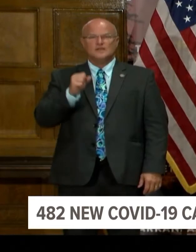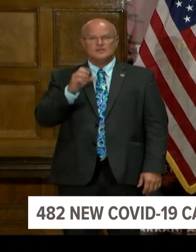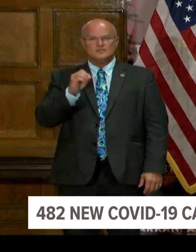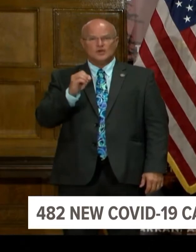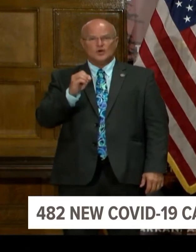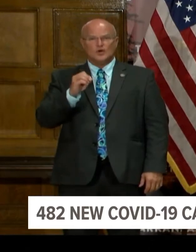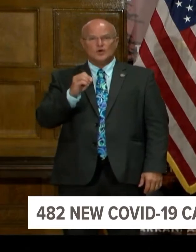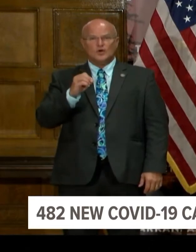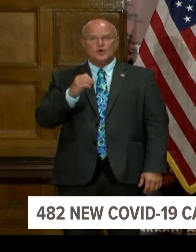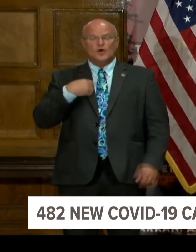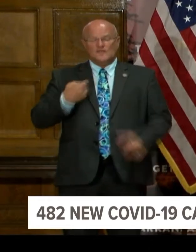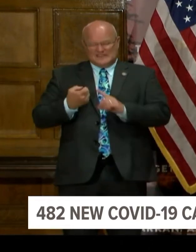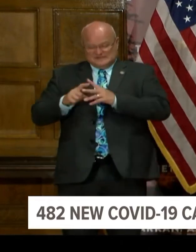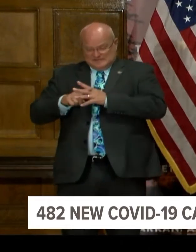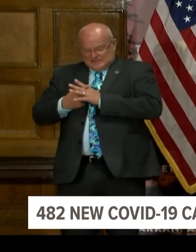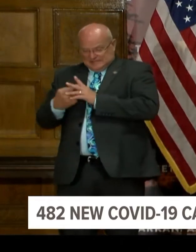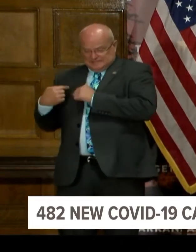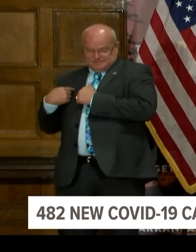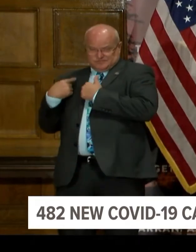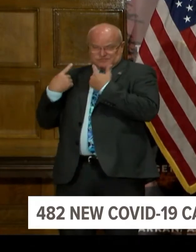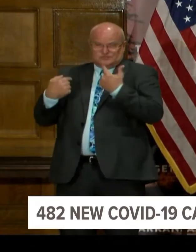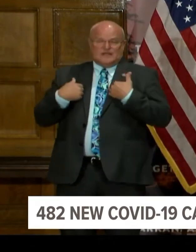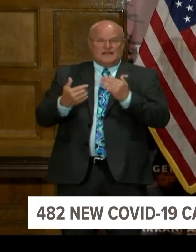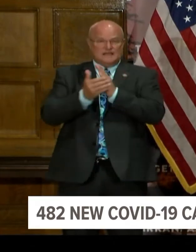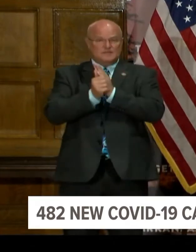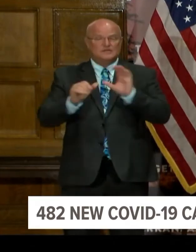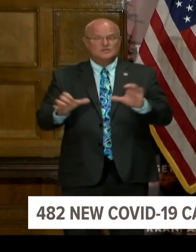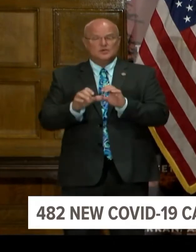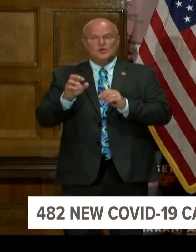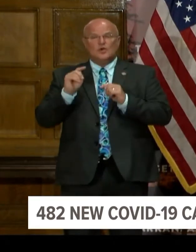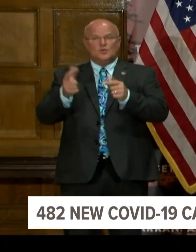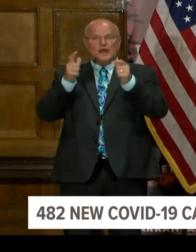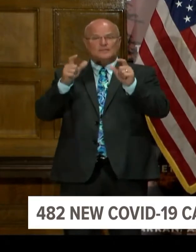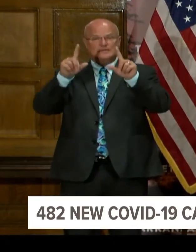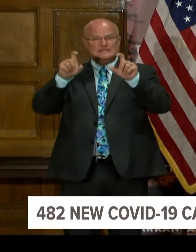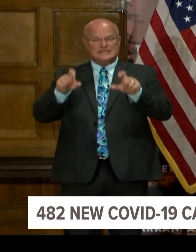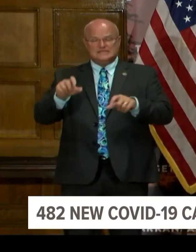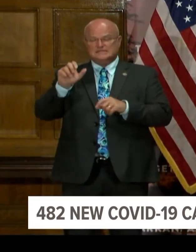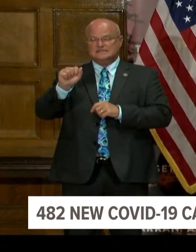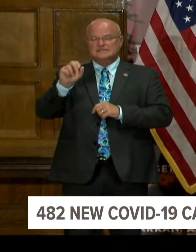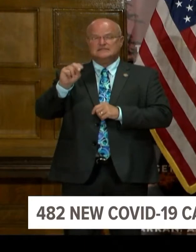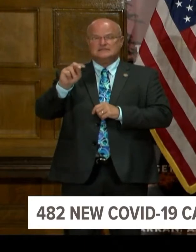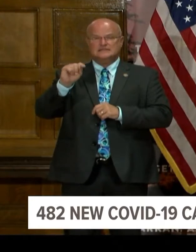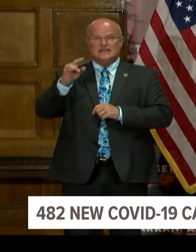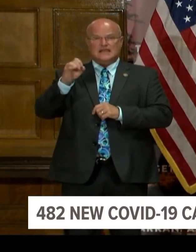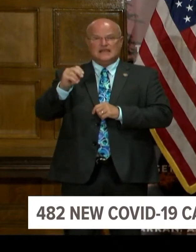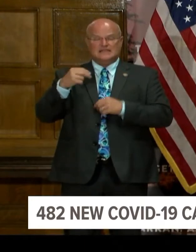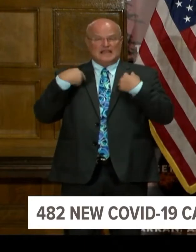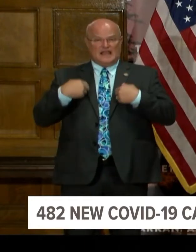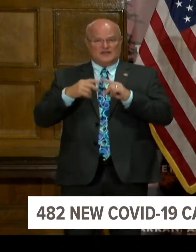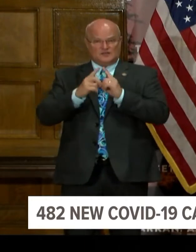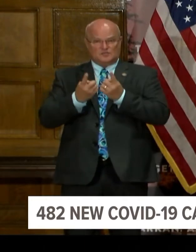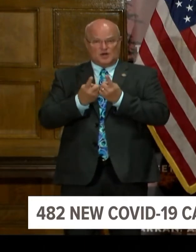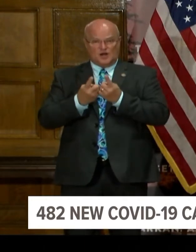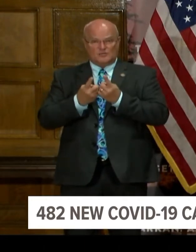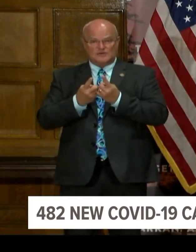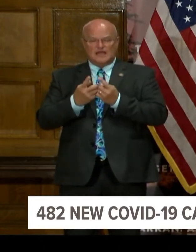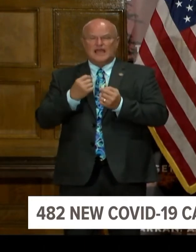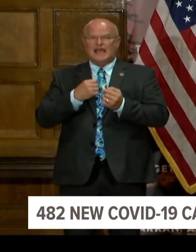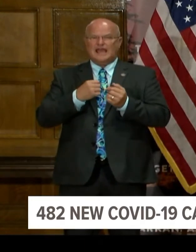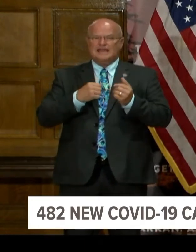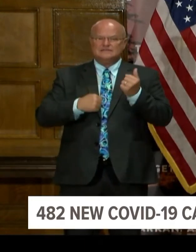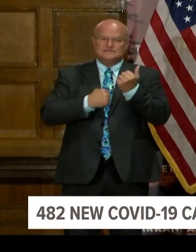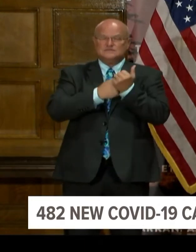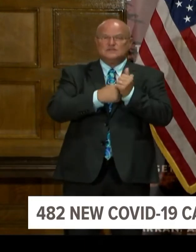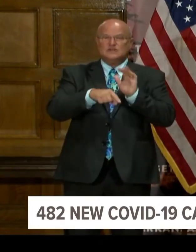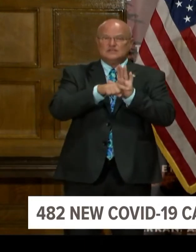So we have, from the very beginning, had the ability to perform rapid antigen testing at the health department, and backing that up for negatives with